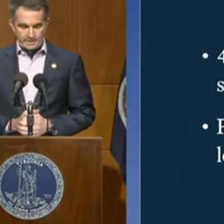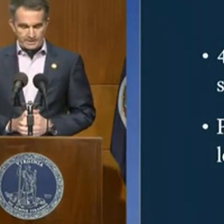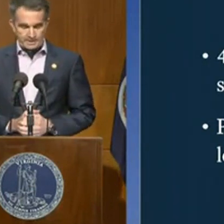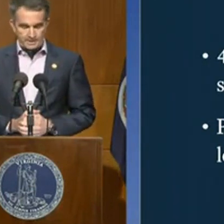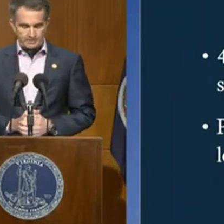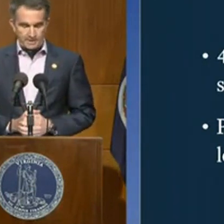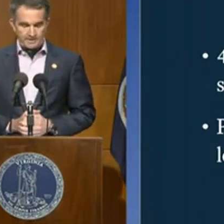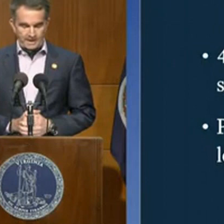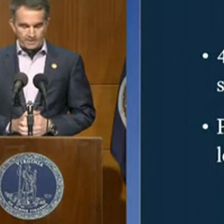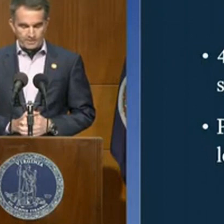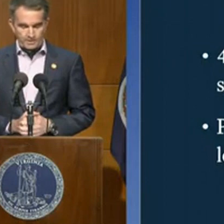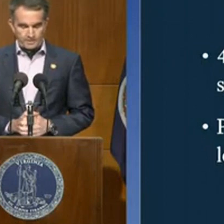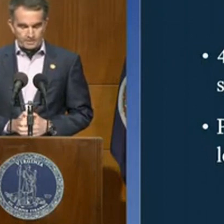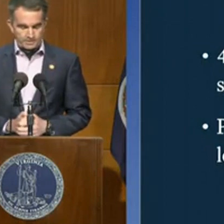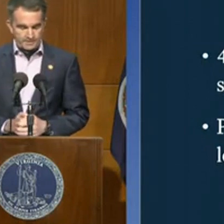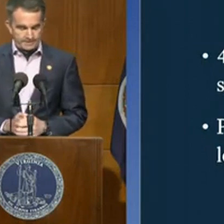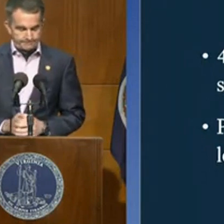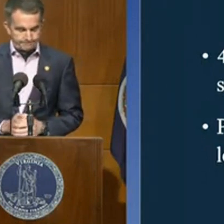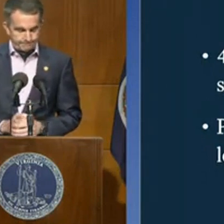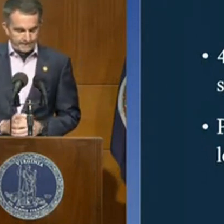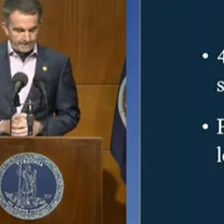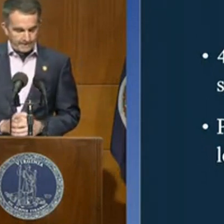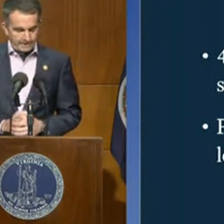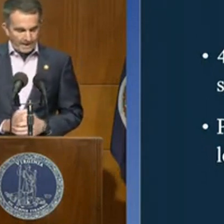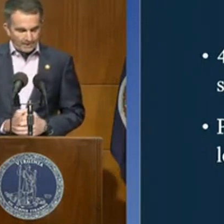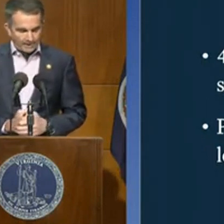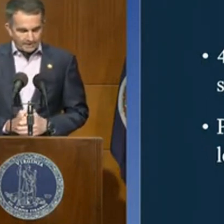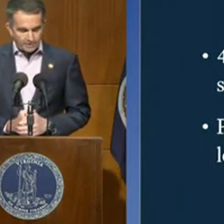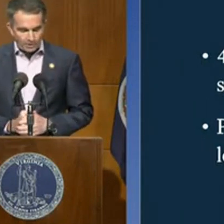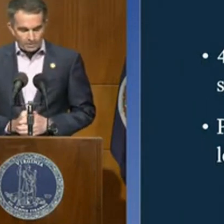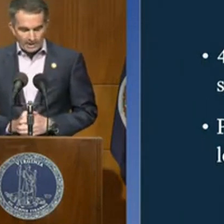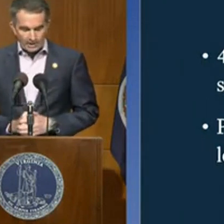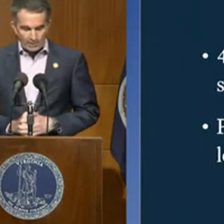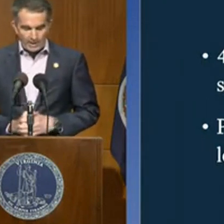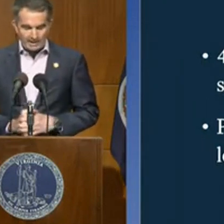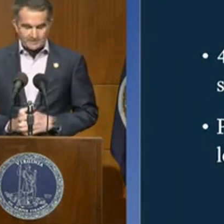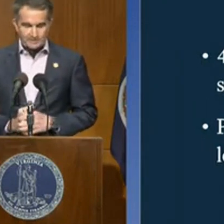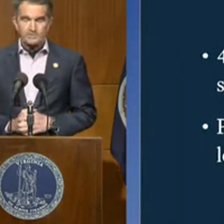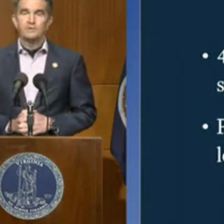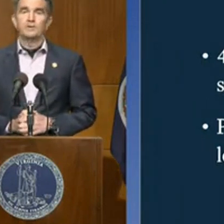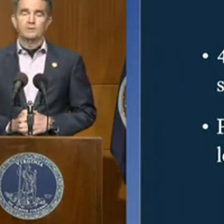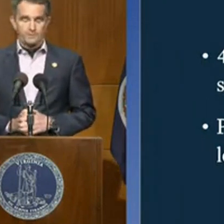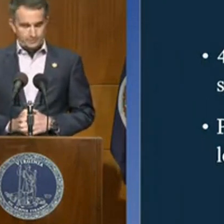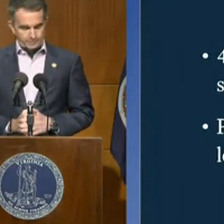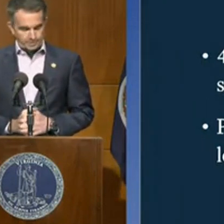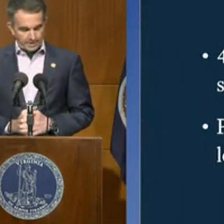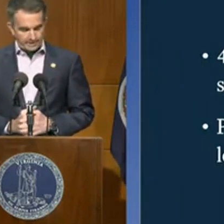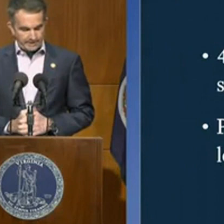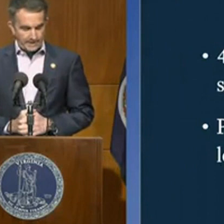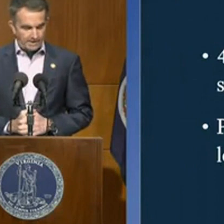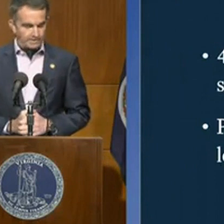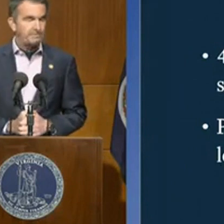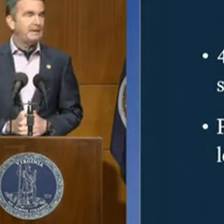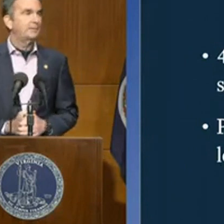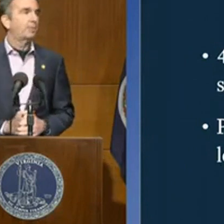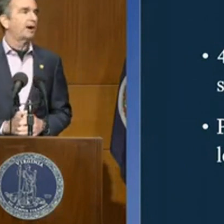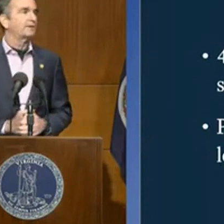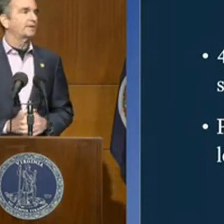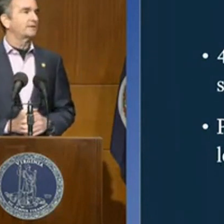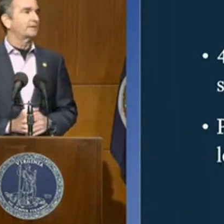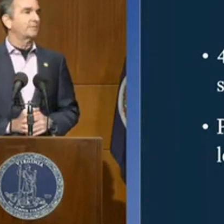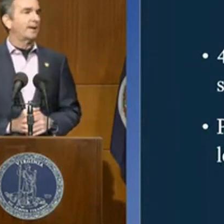last week, and so I thank her and her team. Now I'd like to talk about our rising concerns for spread in our